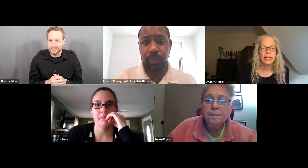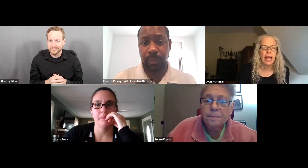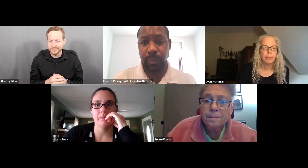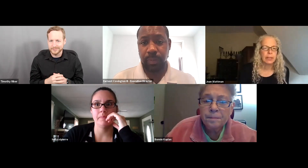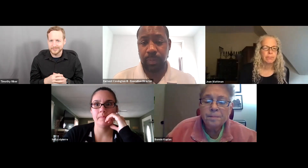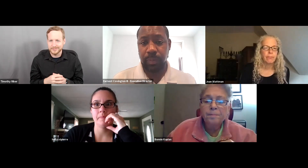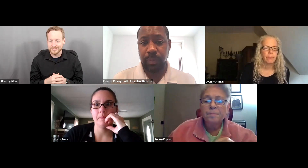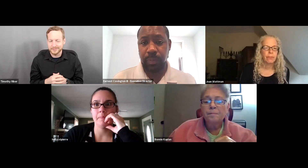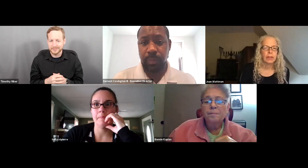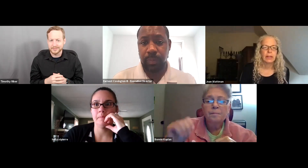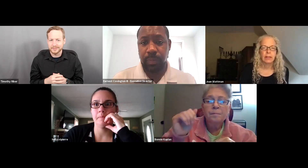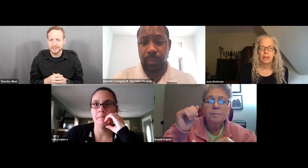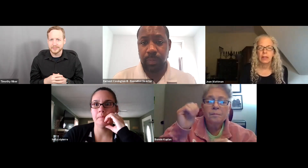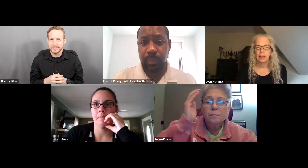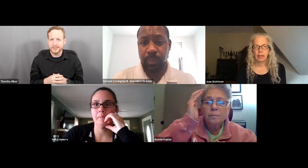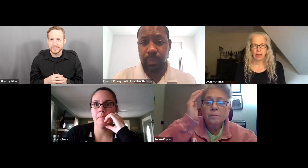on Bonnie Kaplan.